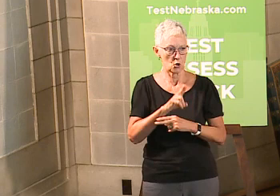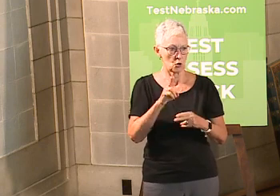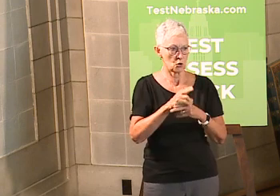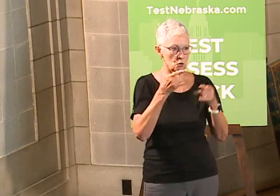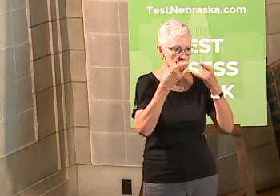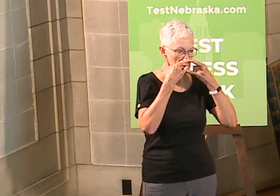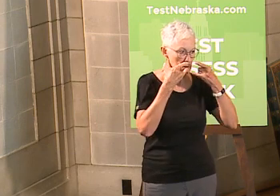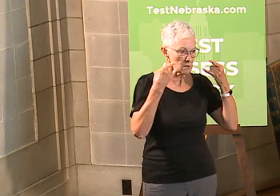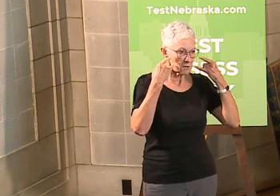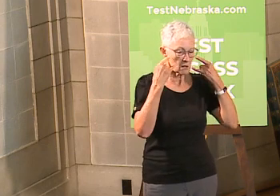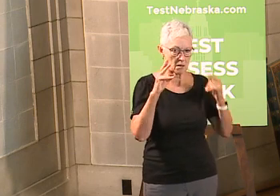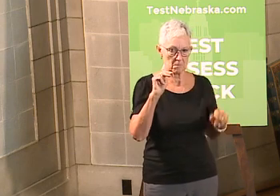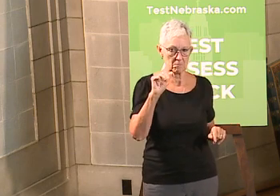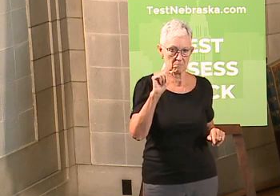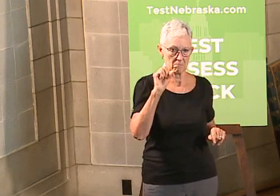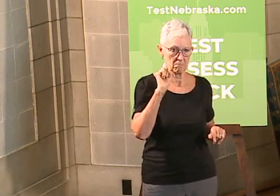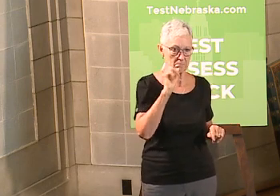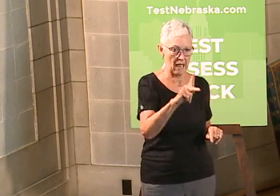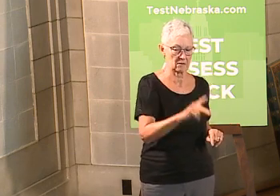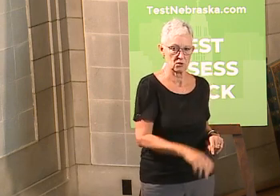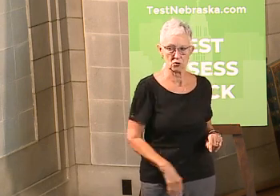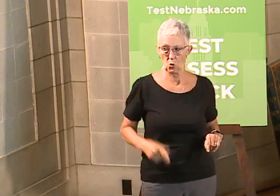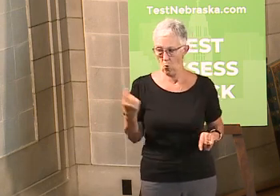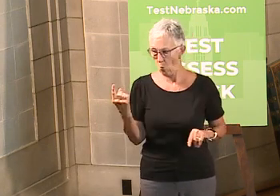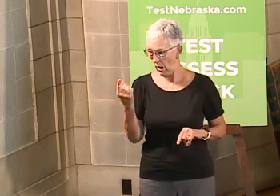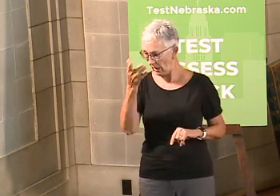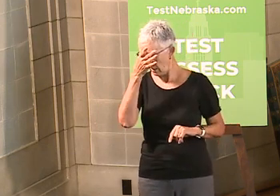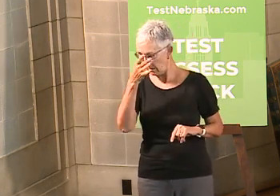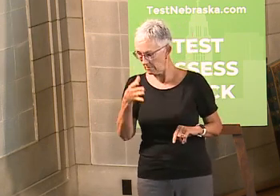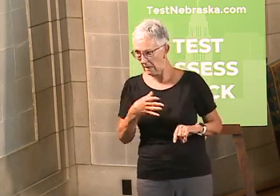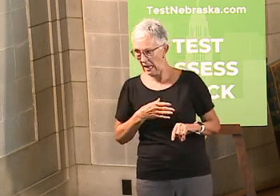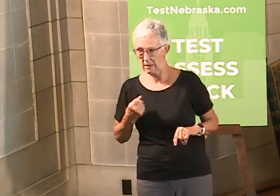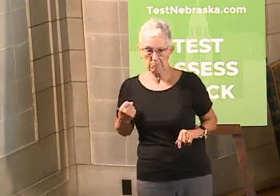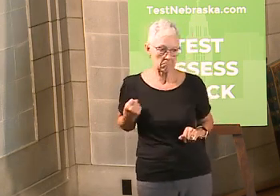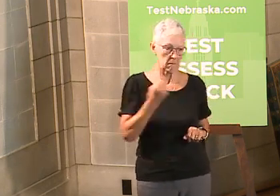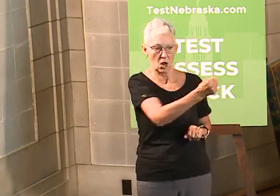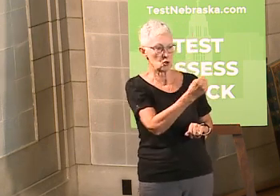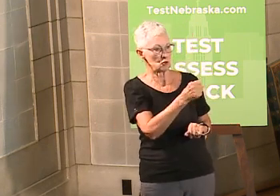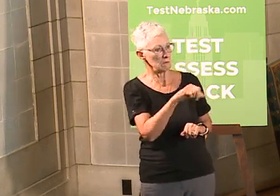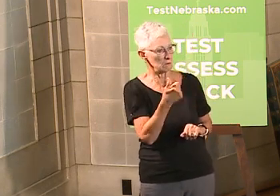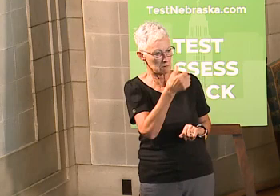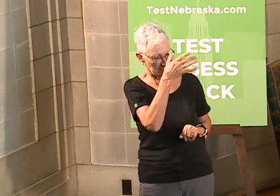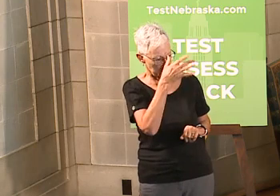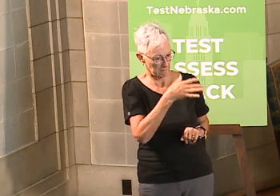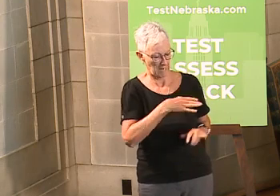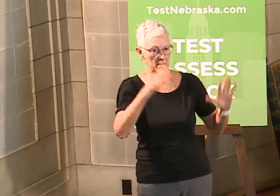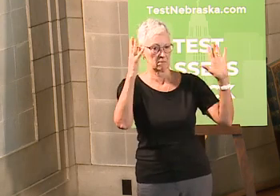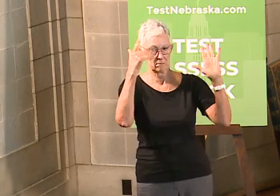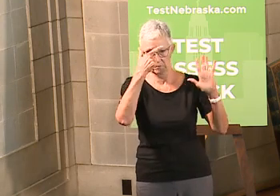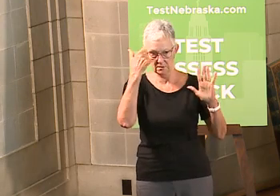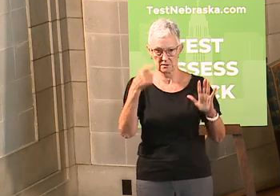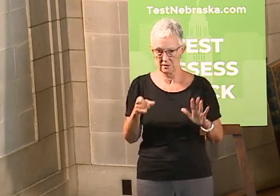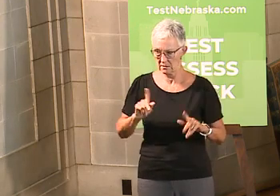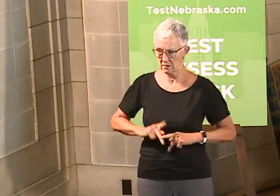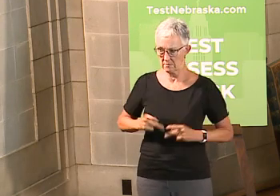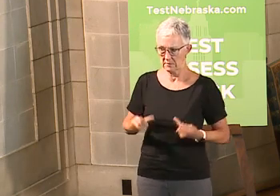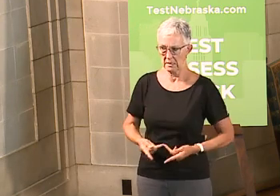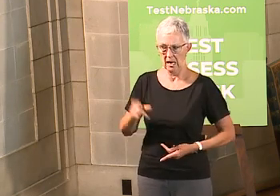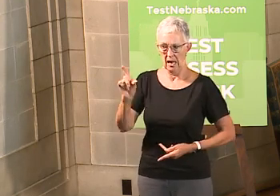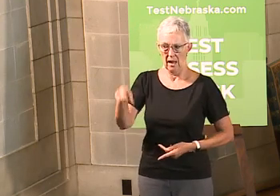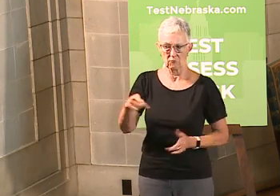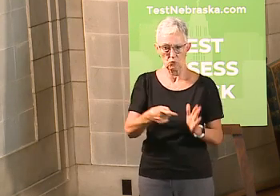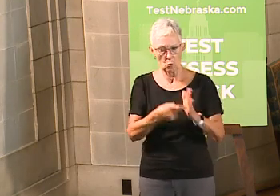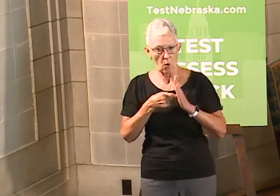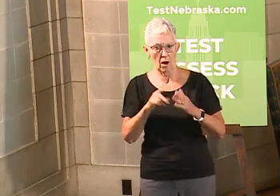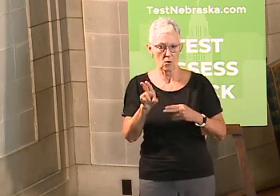point? So the question was, there's a lawsuit challenging the mask mandate here in Lincoln, and apparently there was a physical altercation when somebody